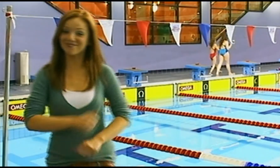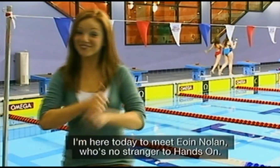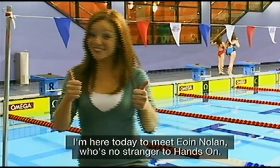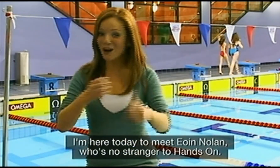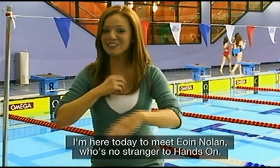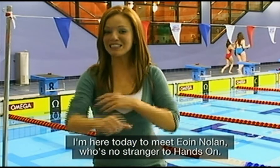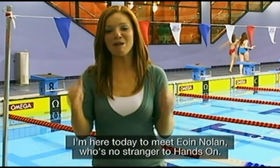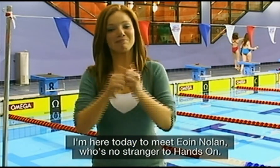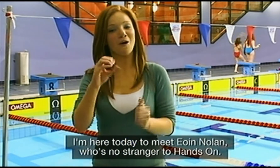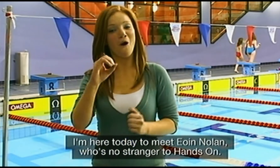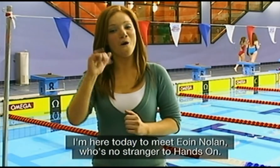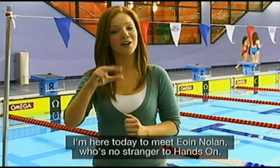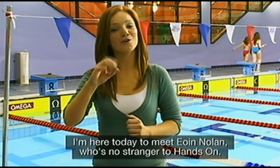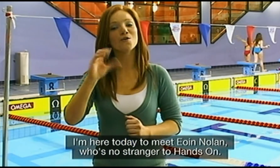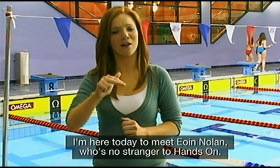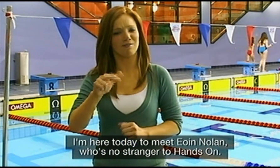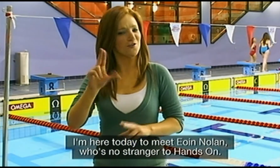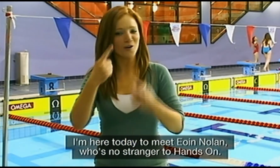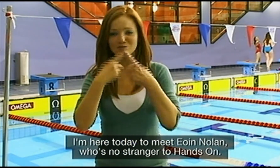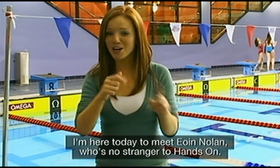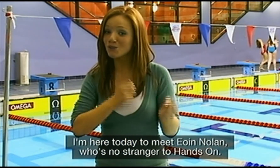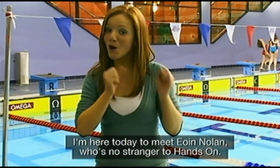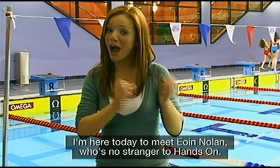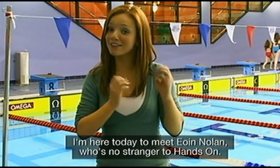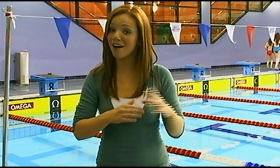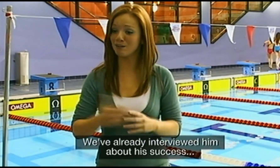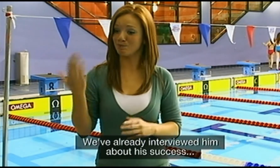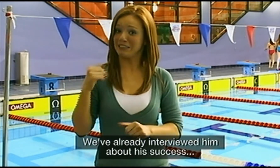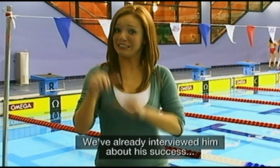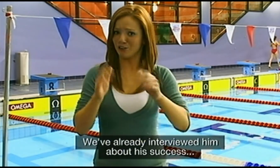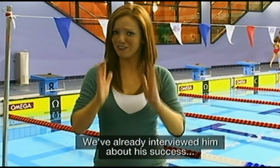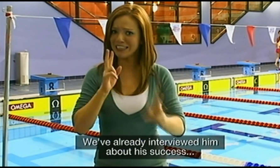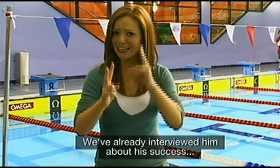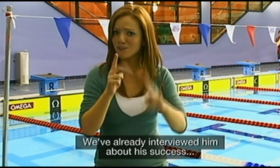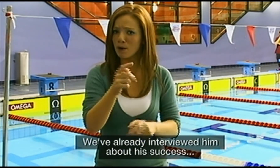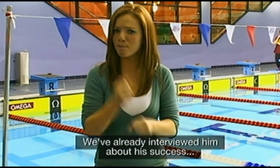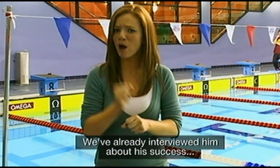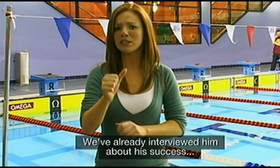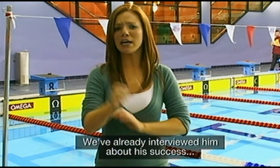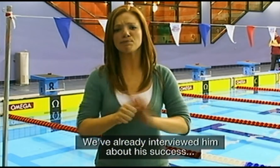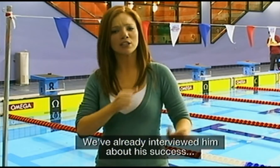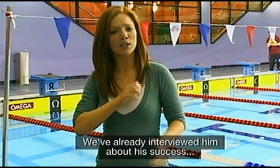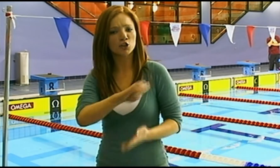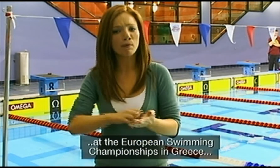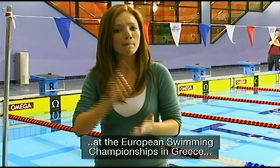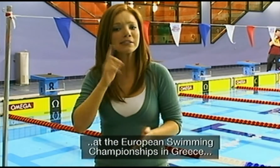I'm here today to meet Owen Nolan, who is no stranger to Hands On. We've already interviewed him about his success at the European Swimming Championships in